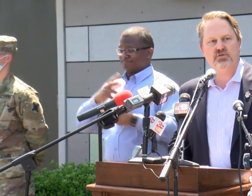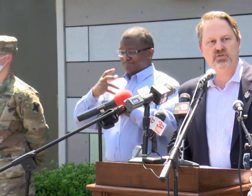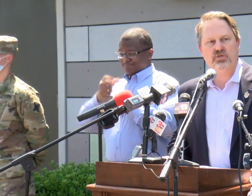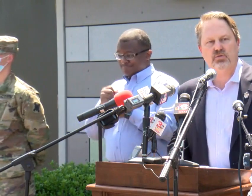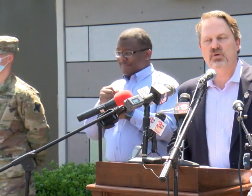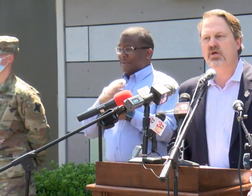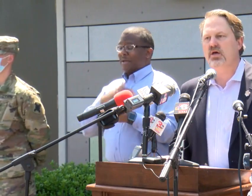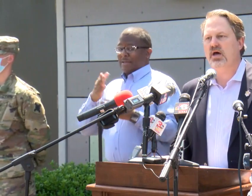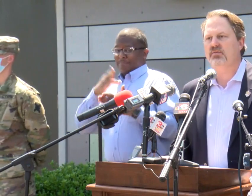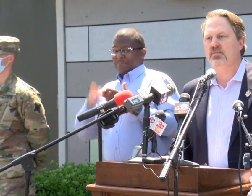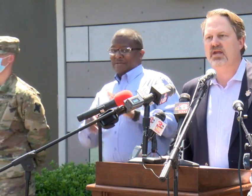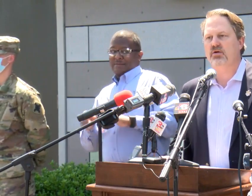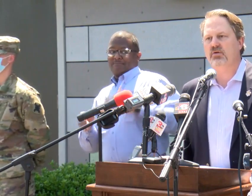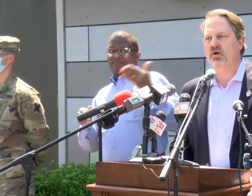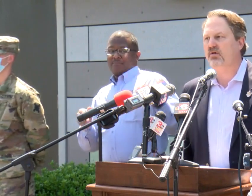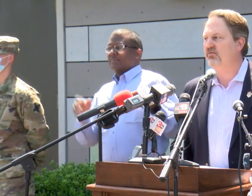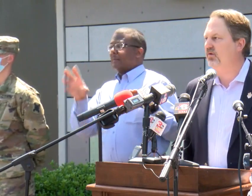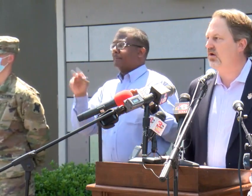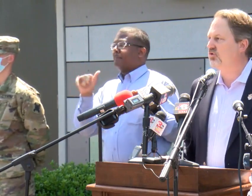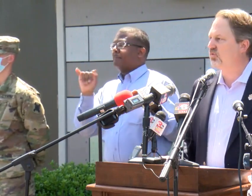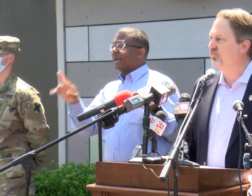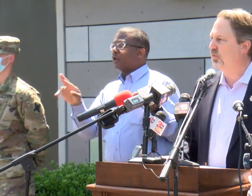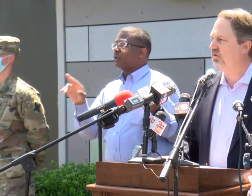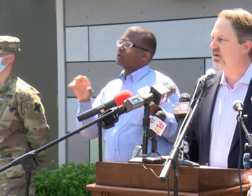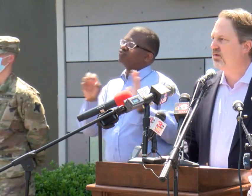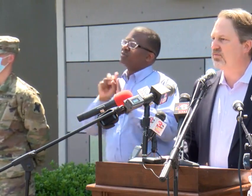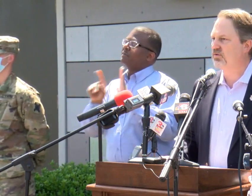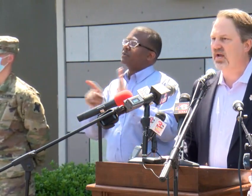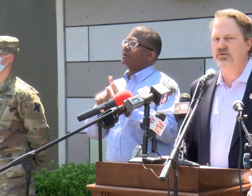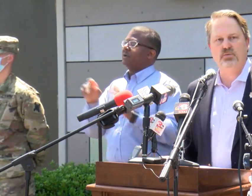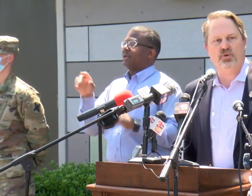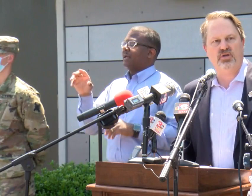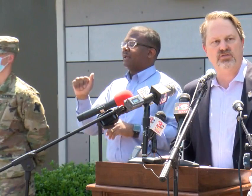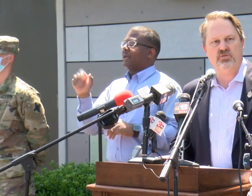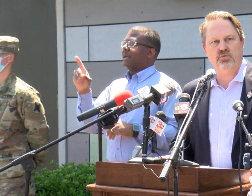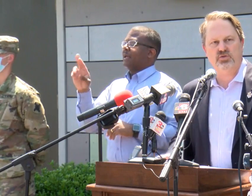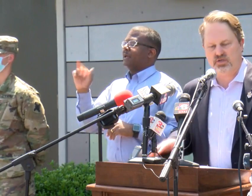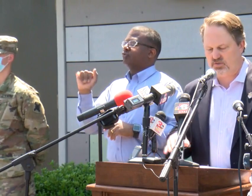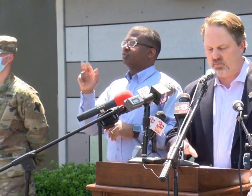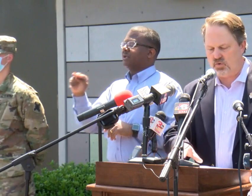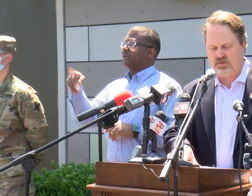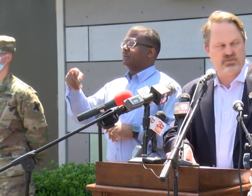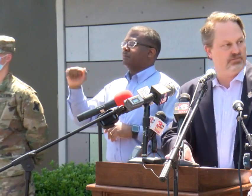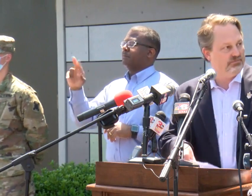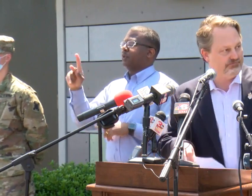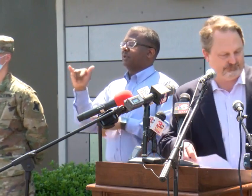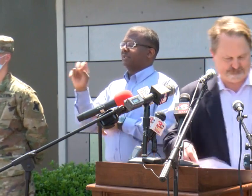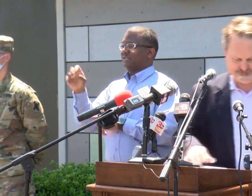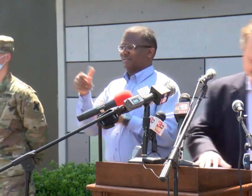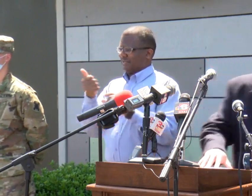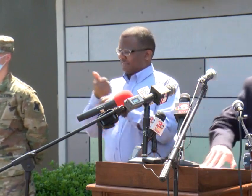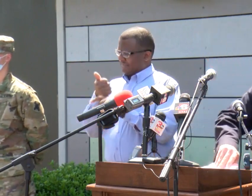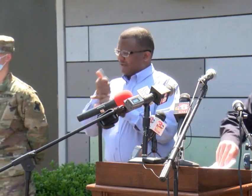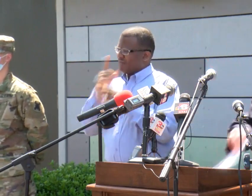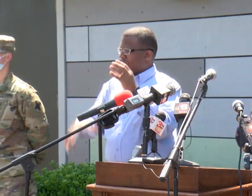to introduce to you the mayor of Shreveport, Mr. Adrian Perkins, who will share some words.